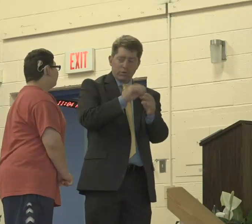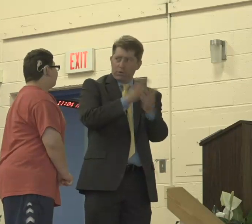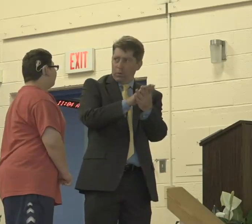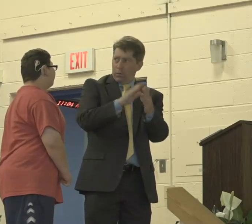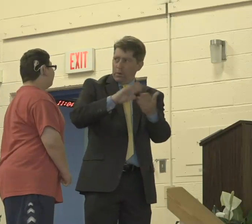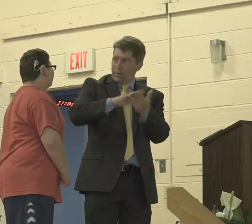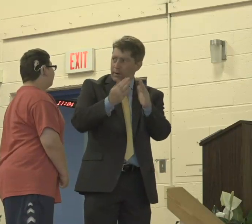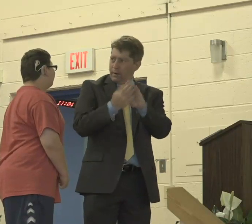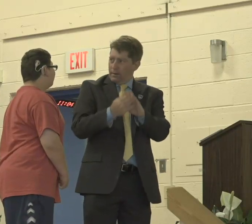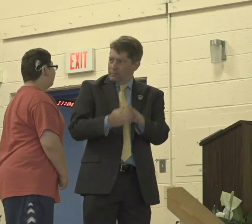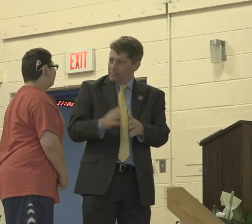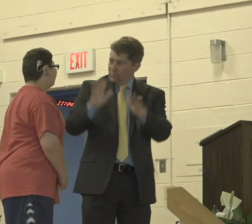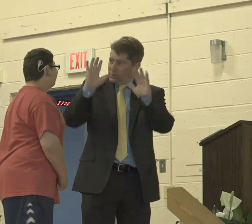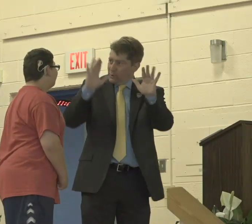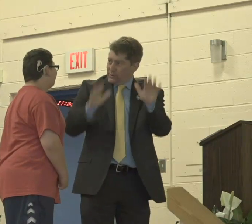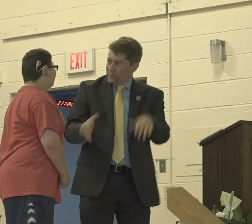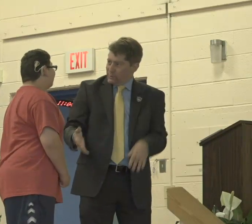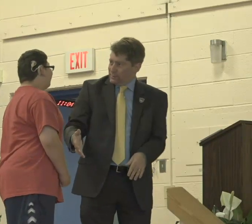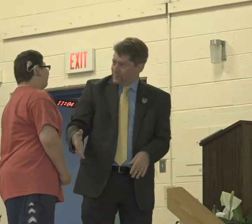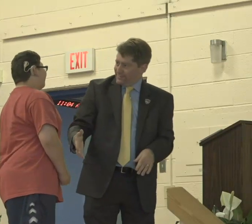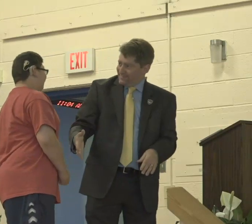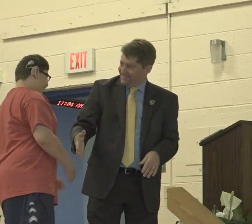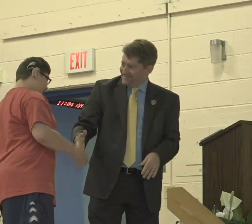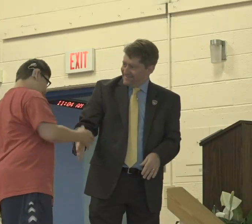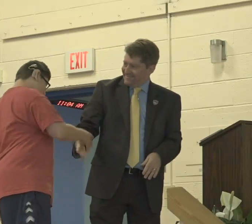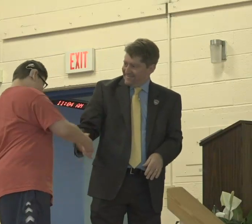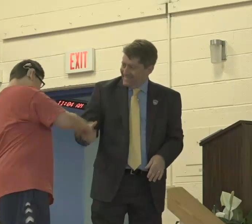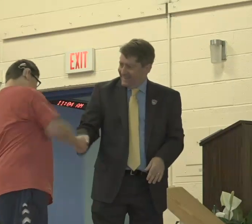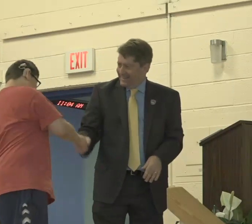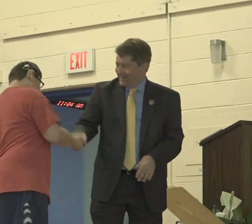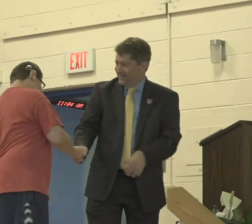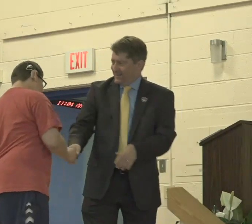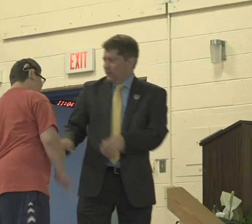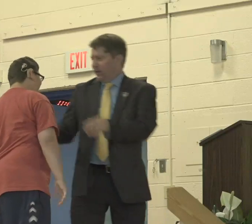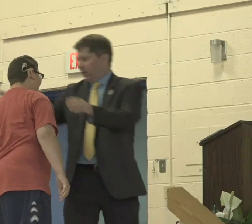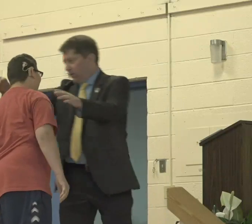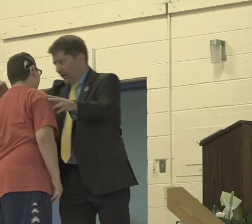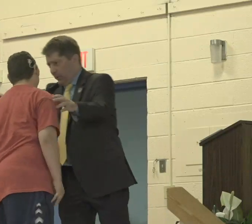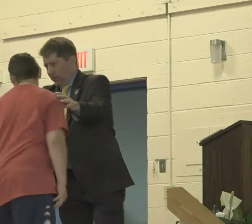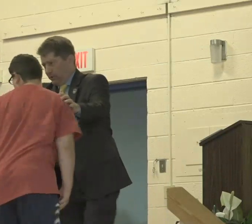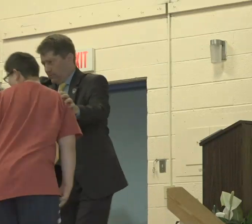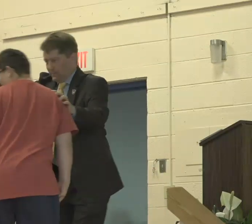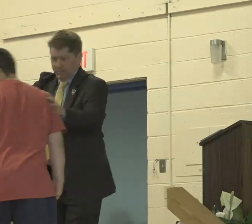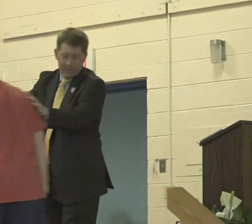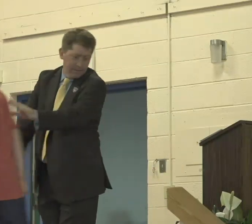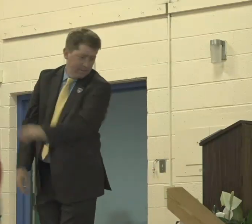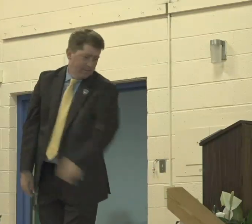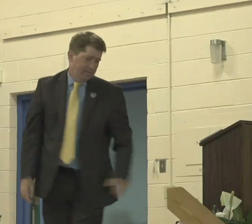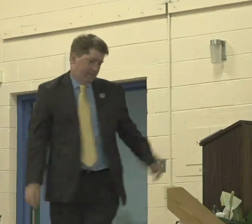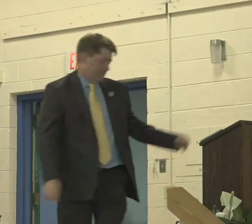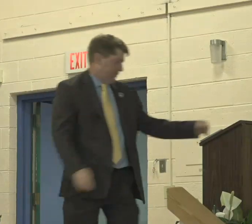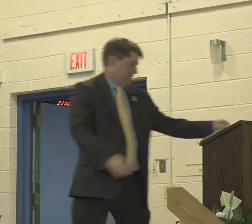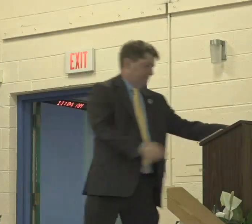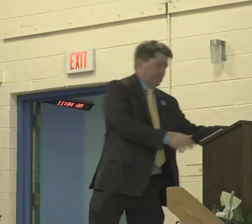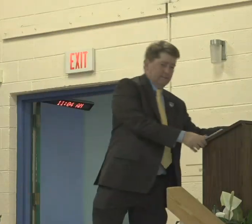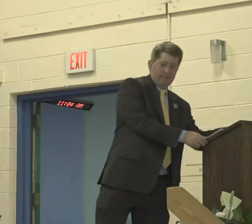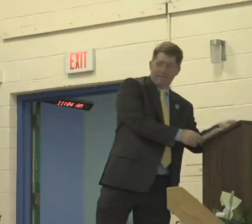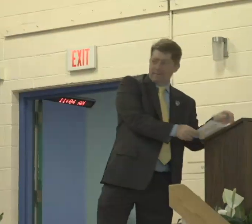and your volunteer to help others in the community. Congratulations, great job. We're going to have you stand right over there, buddy.